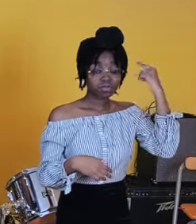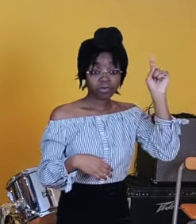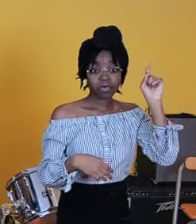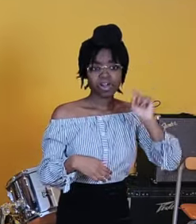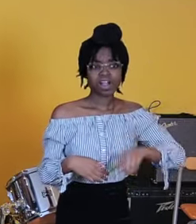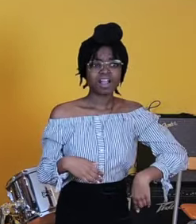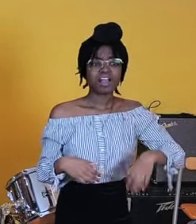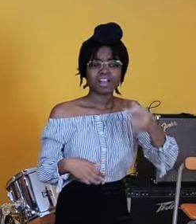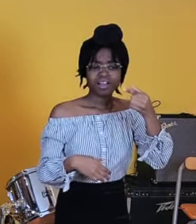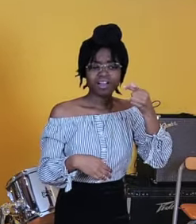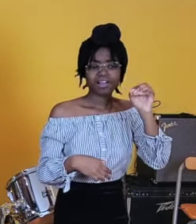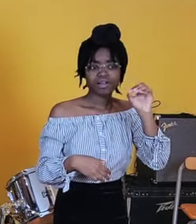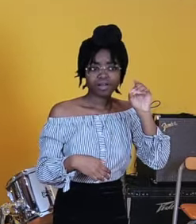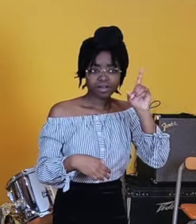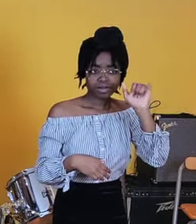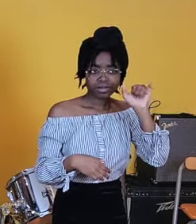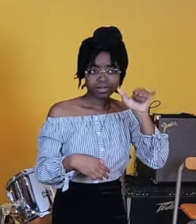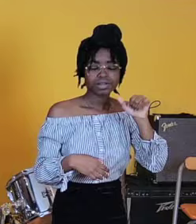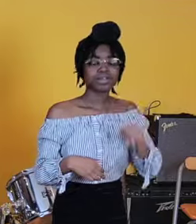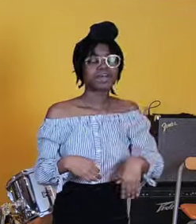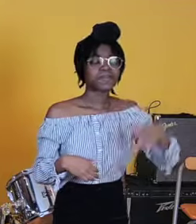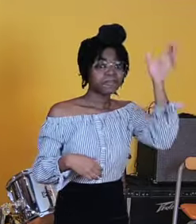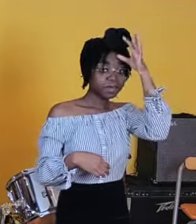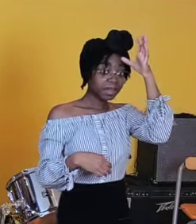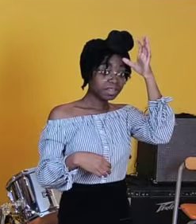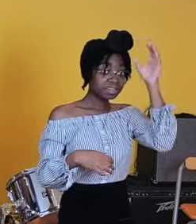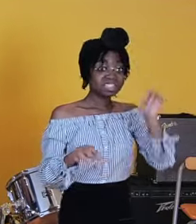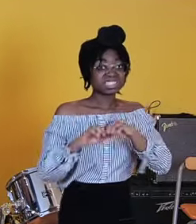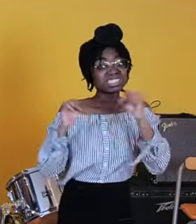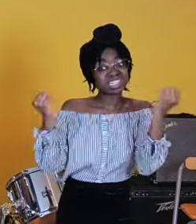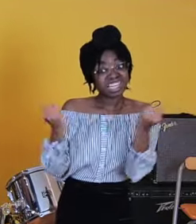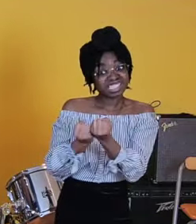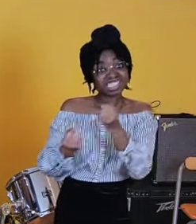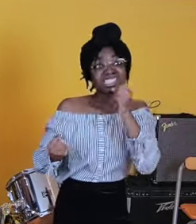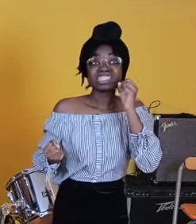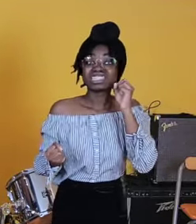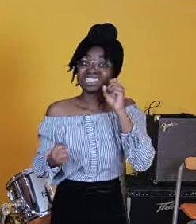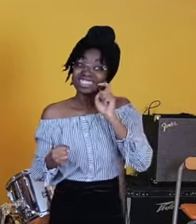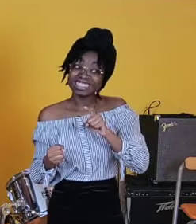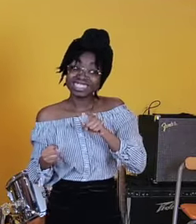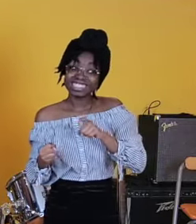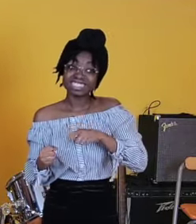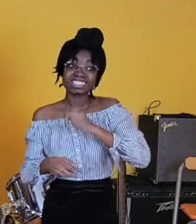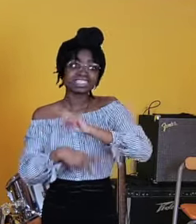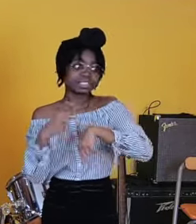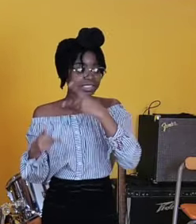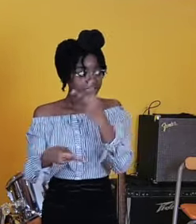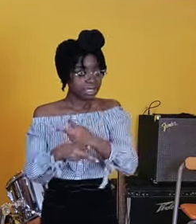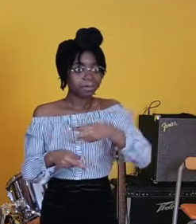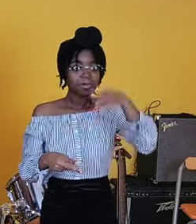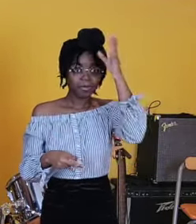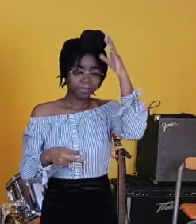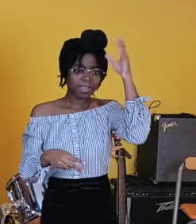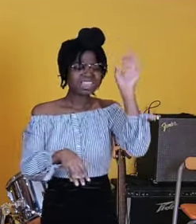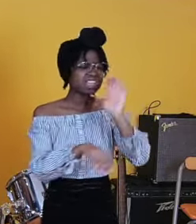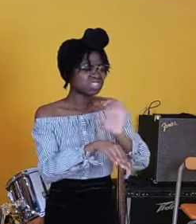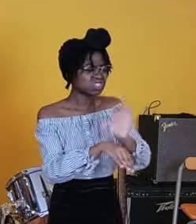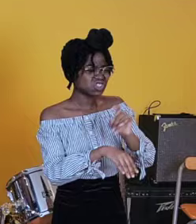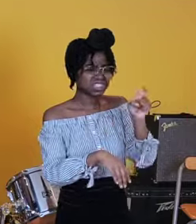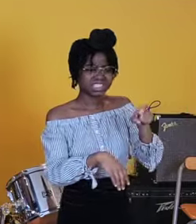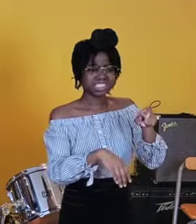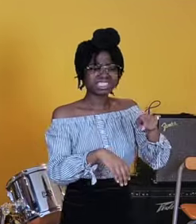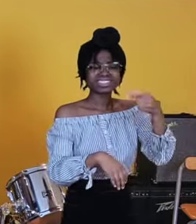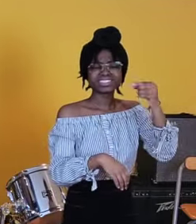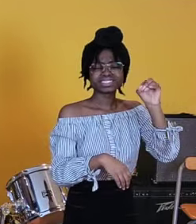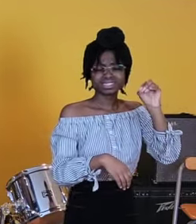Society needs godly fathers. The church is looking for godly fathers so that the fathers can set example to the